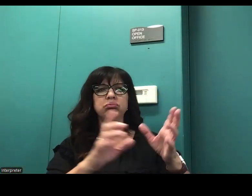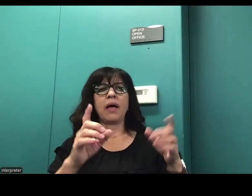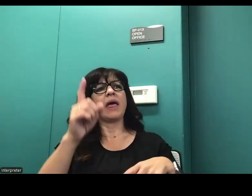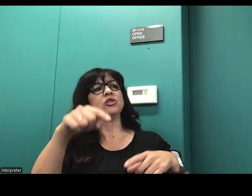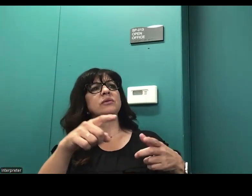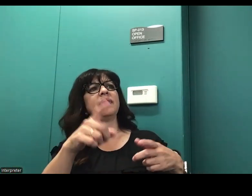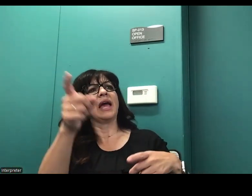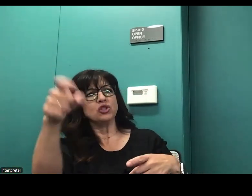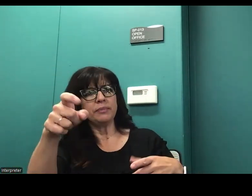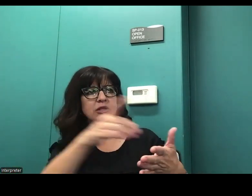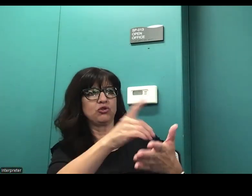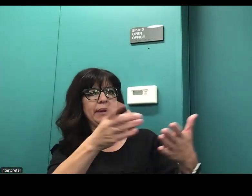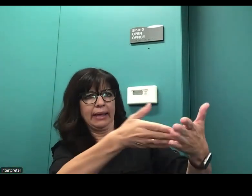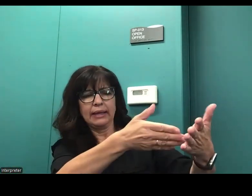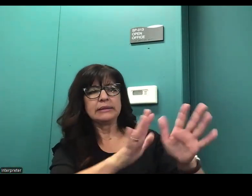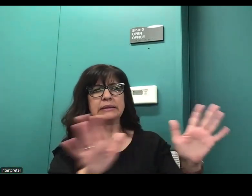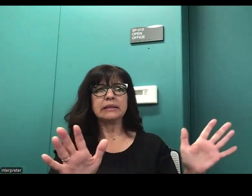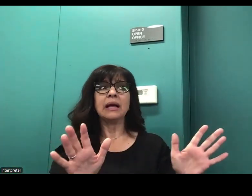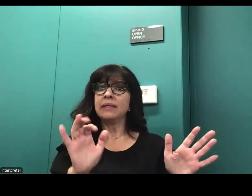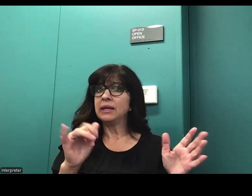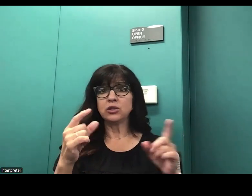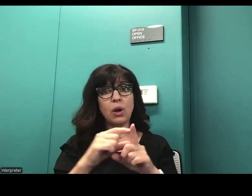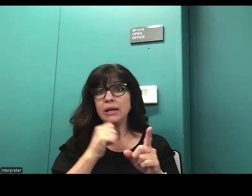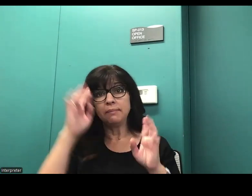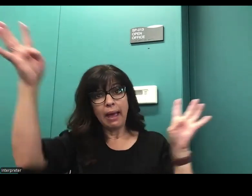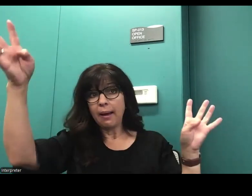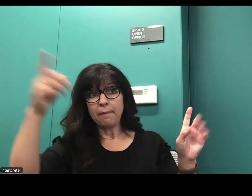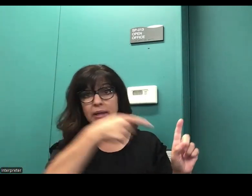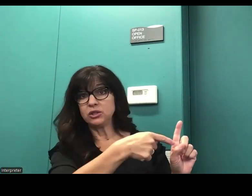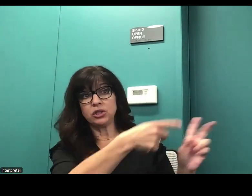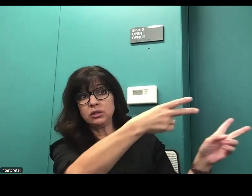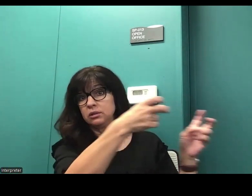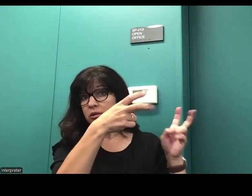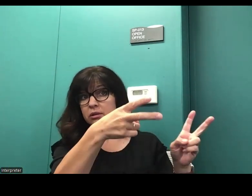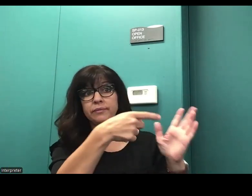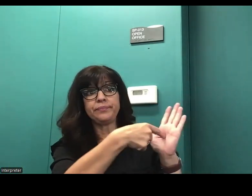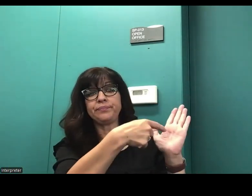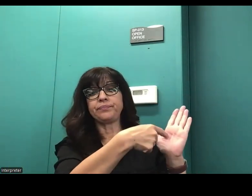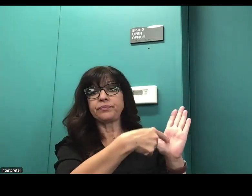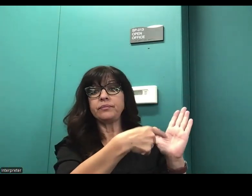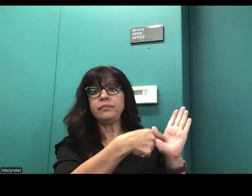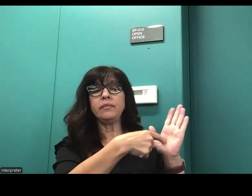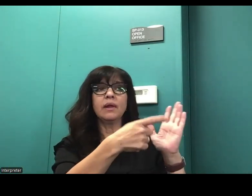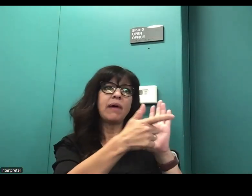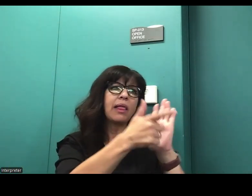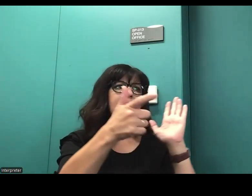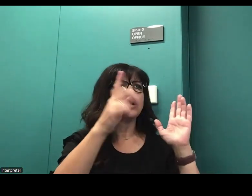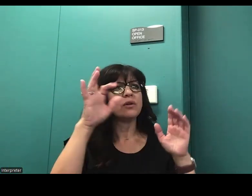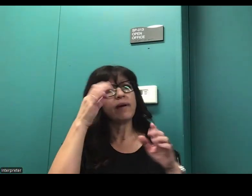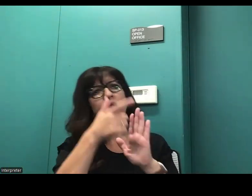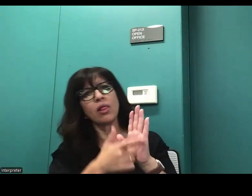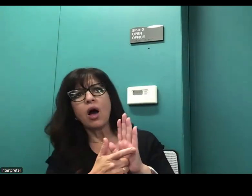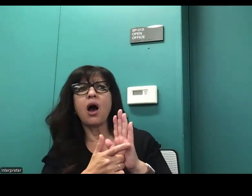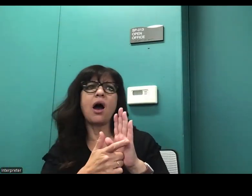be discriminated against. And these are exact words. I didn't make any of these words up. That they should be discriminated against in violation of federal